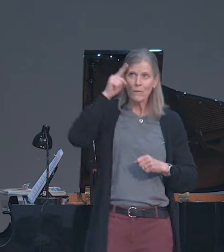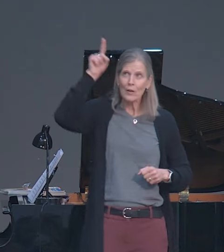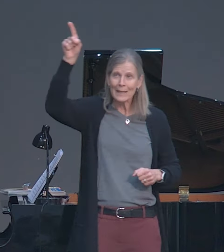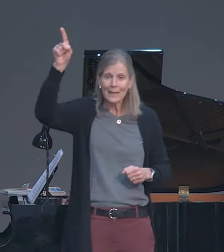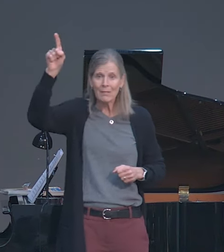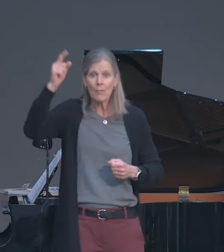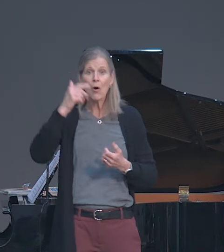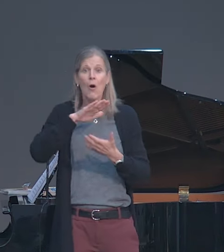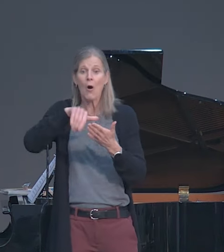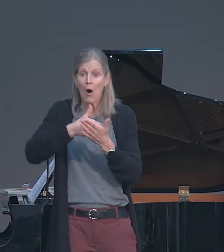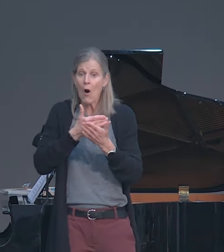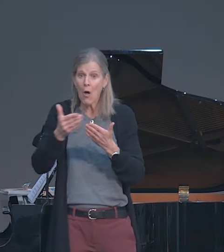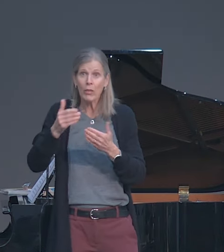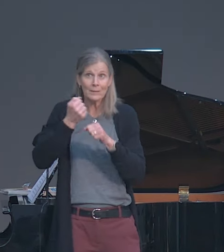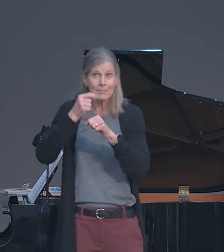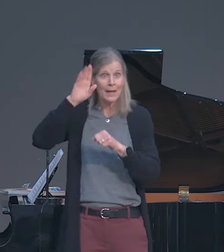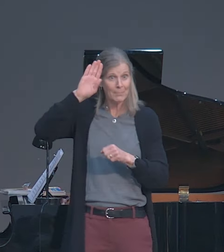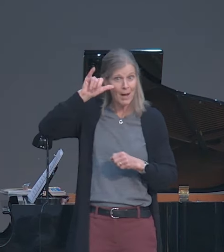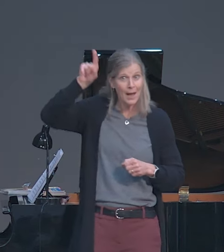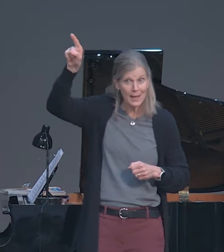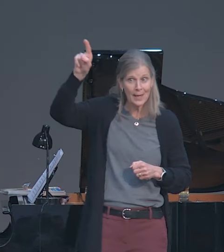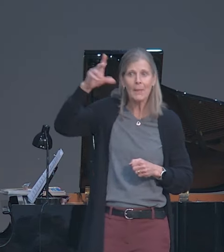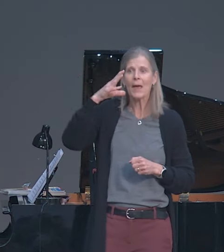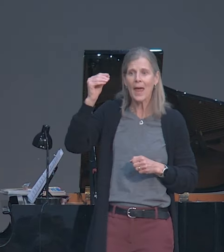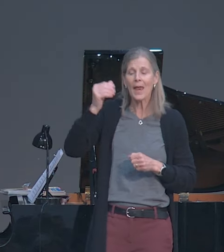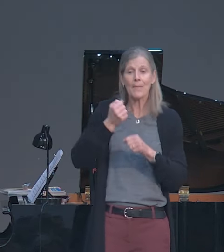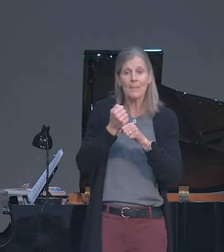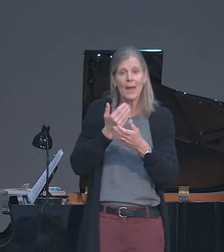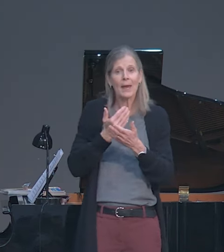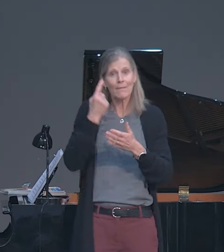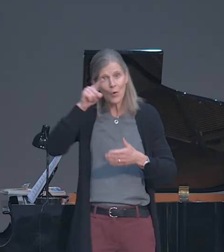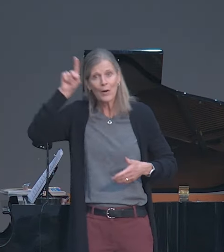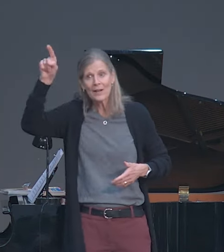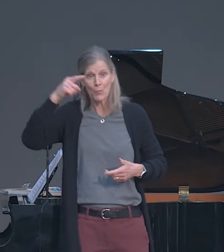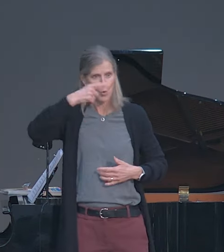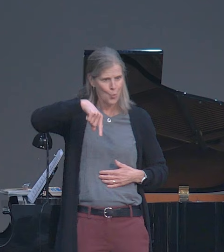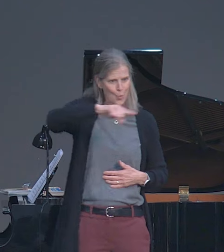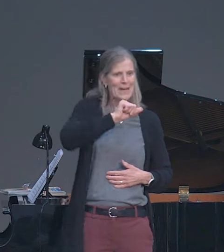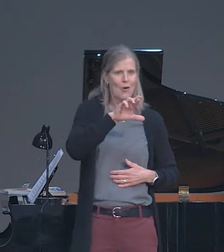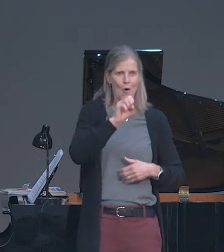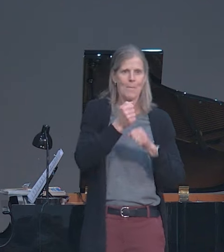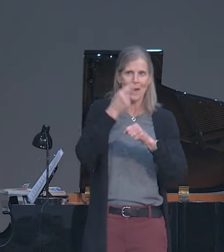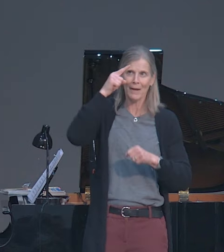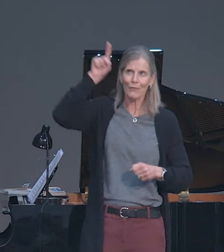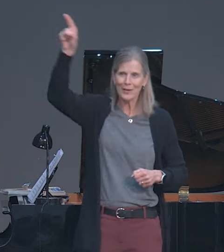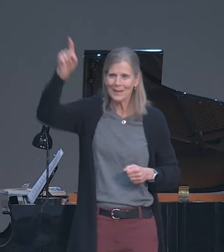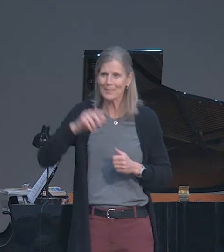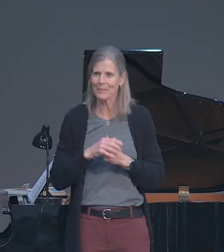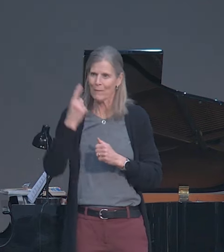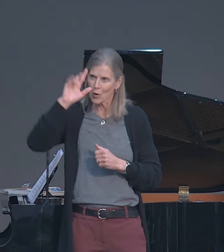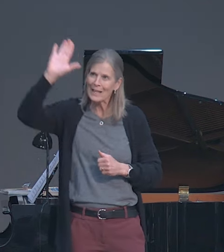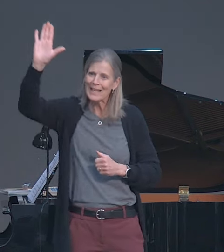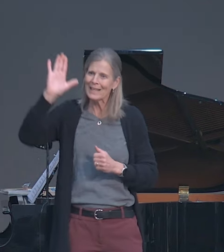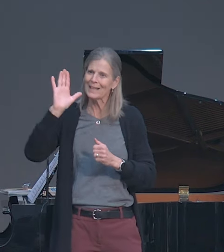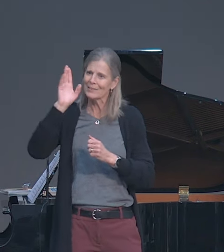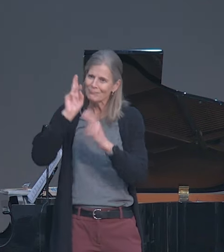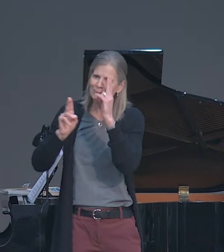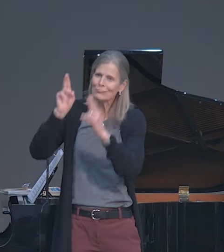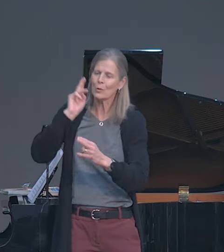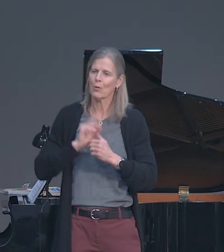were created by him and for him. You're made for his glory. So let me ask you this. What needs to